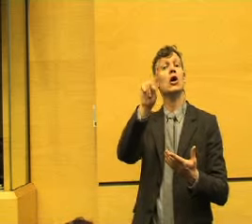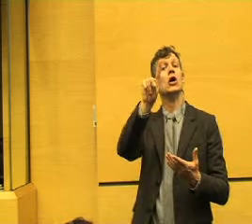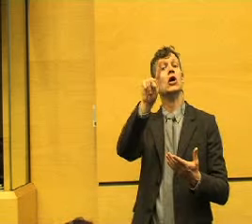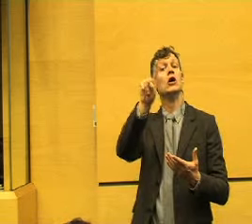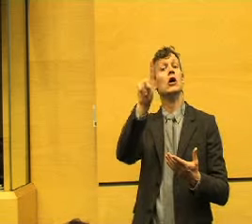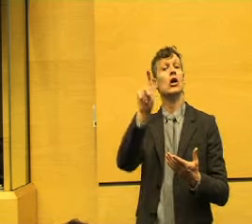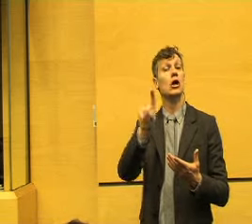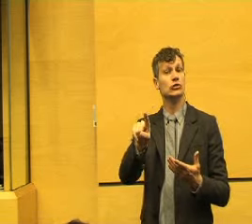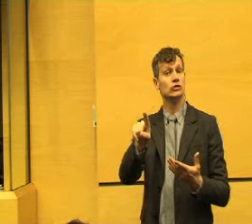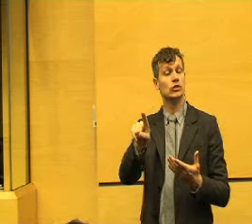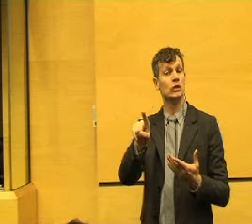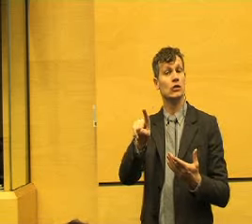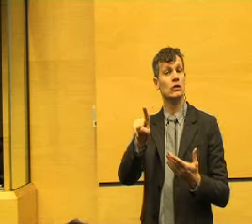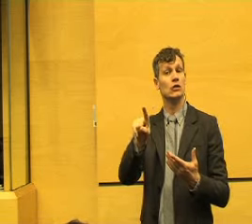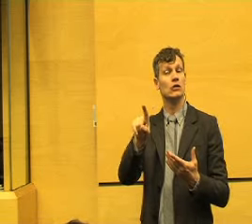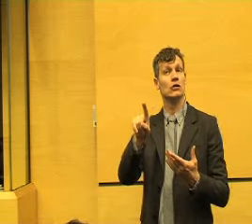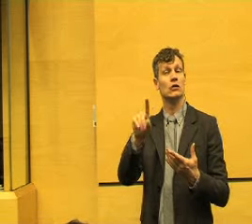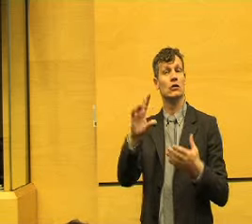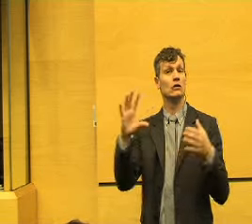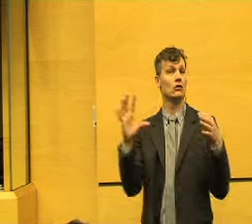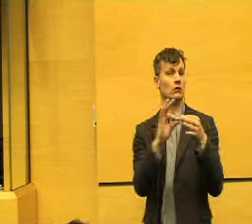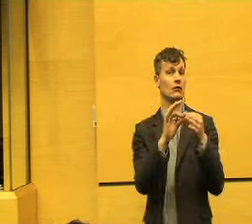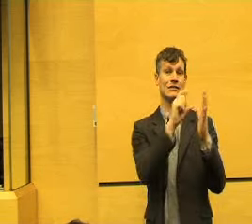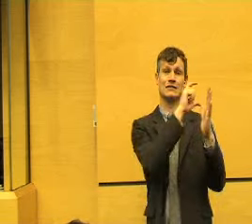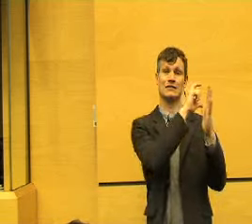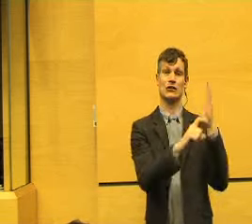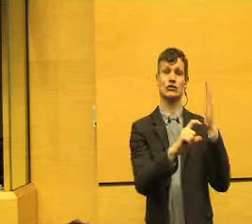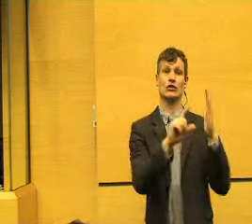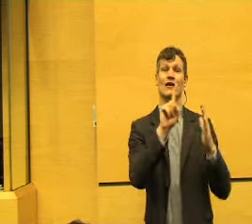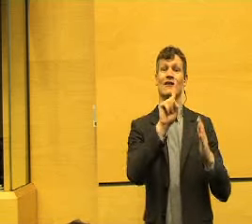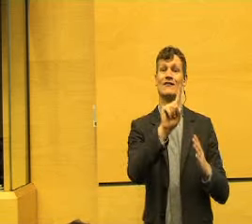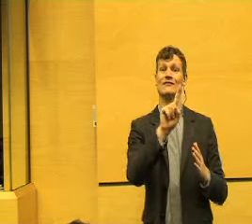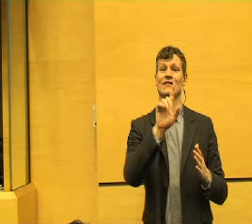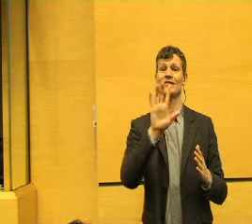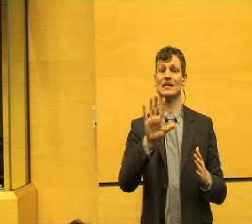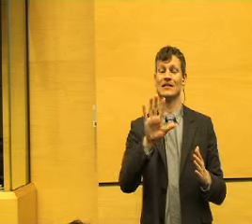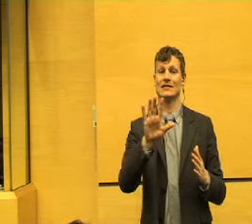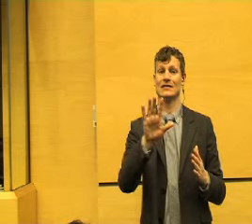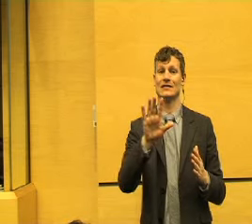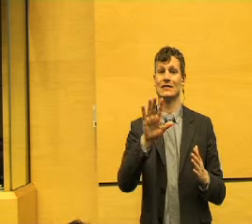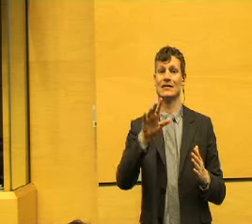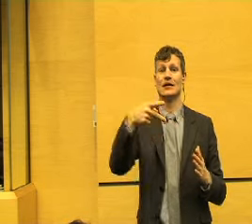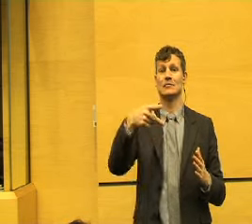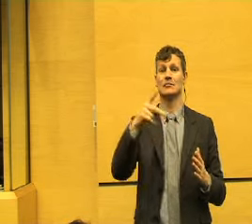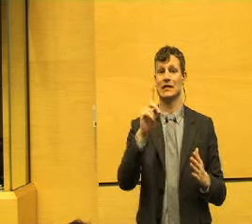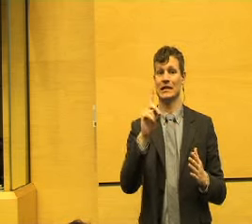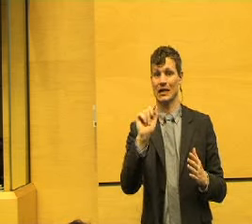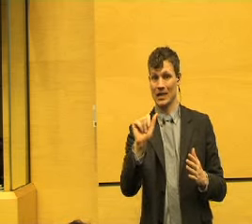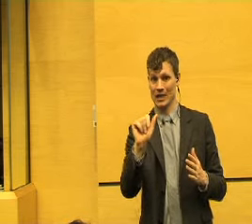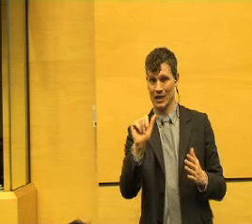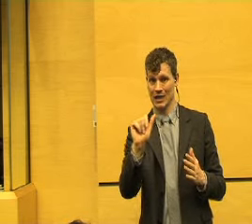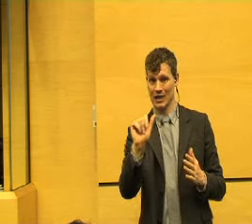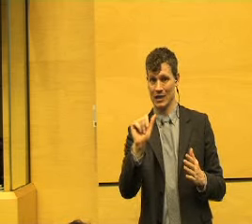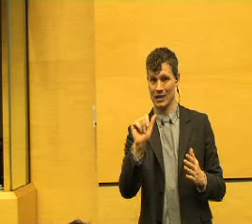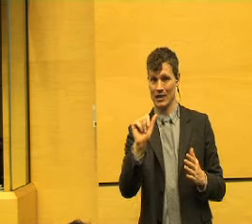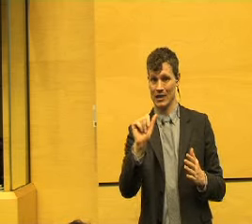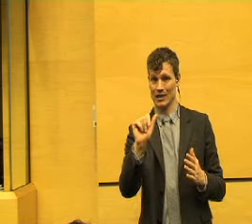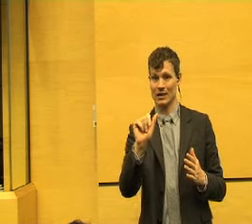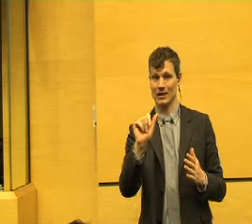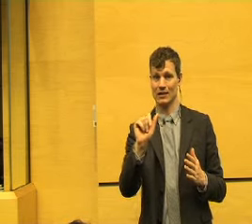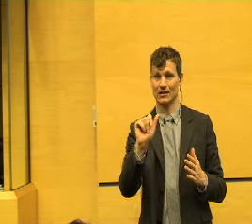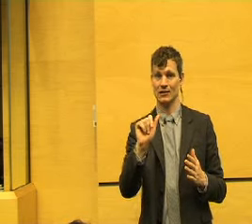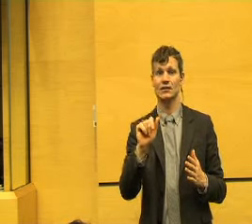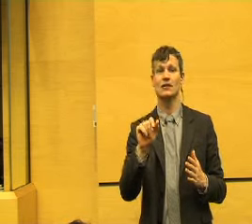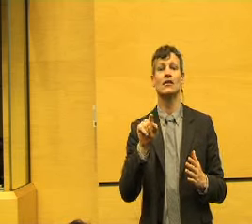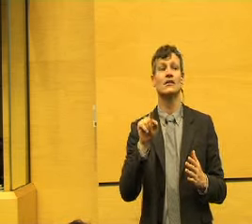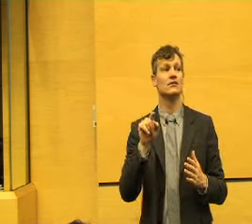for section 15 of the PDEA and our efforts to reach a person with disability in the most area